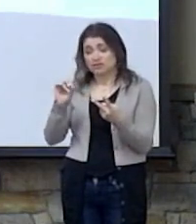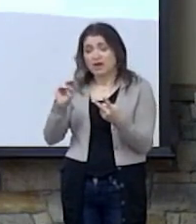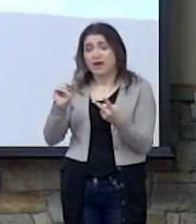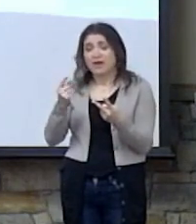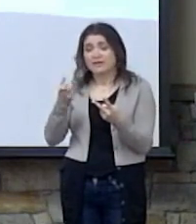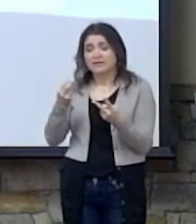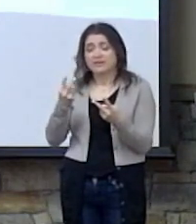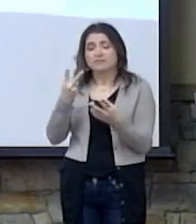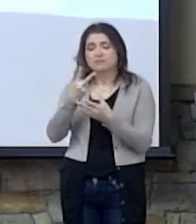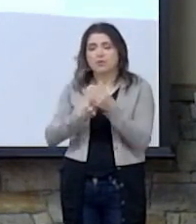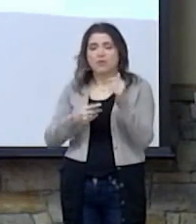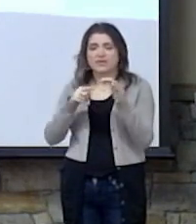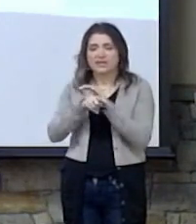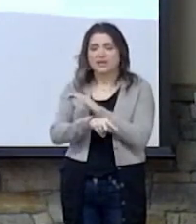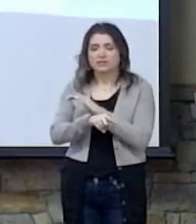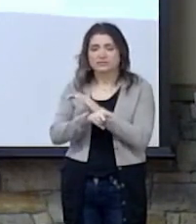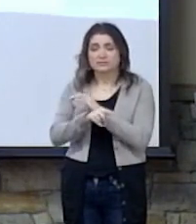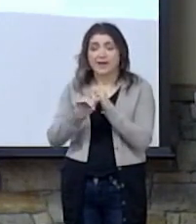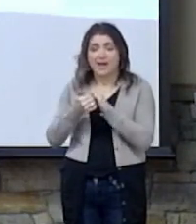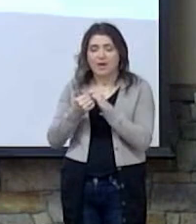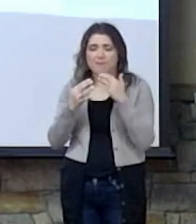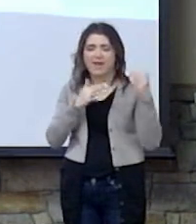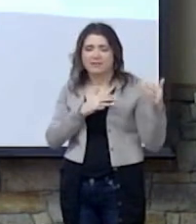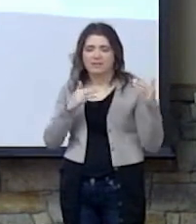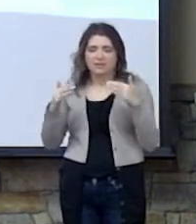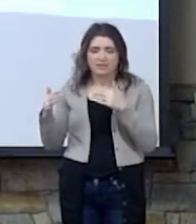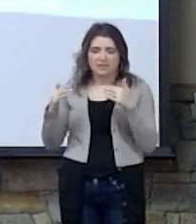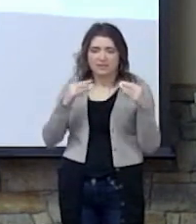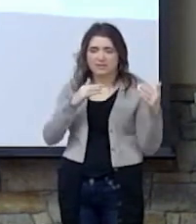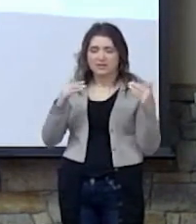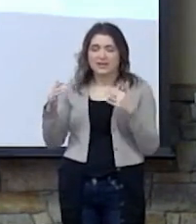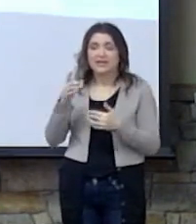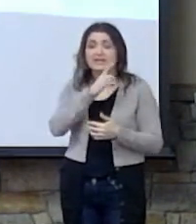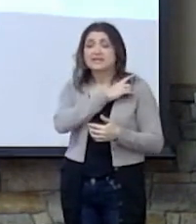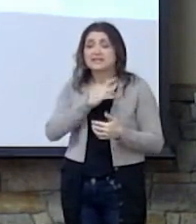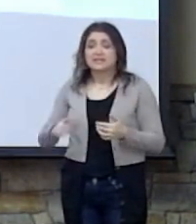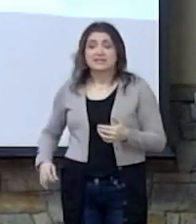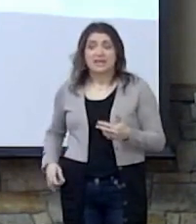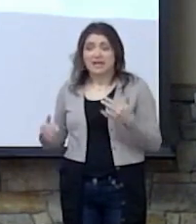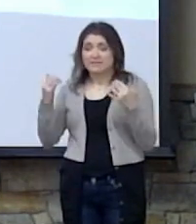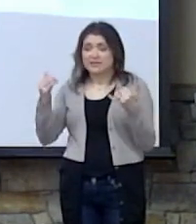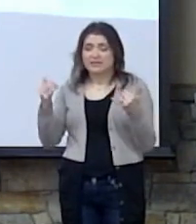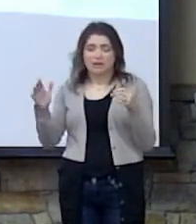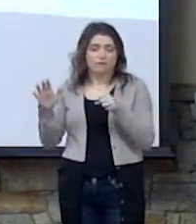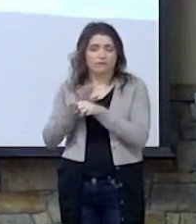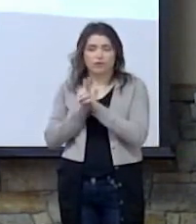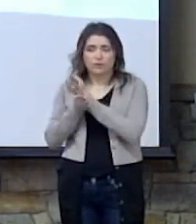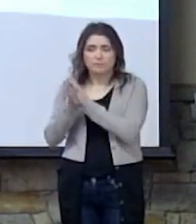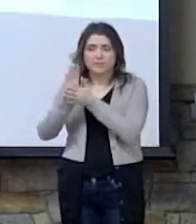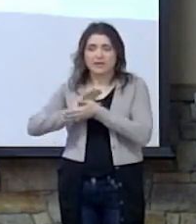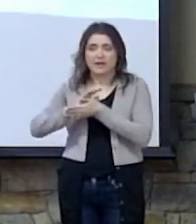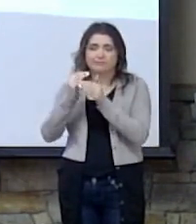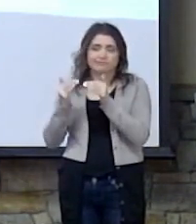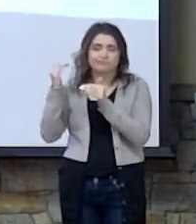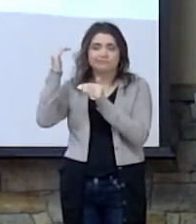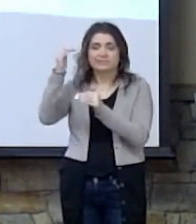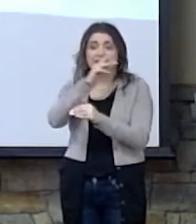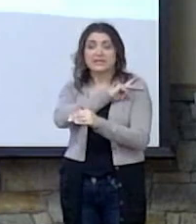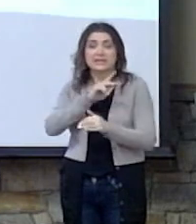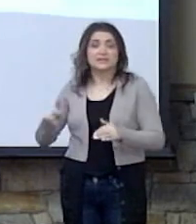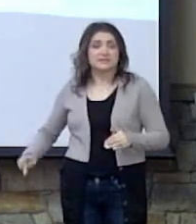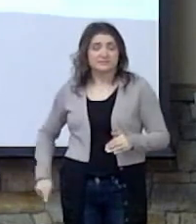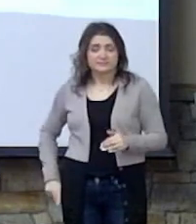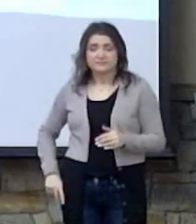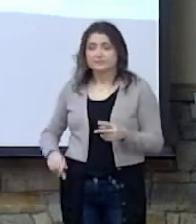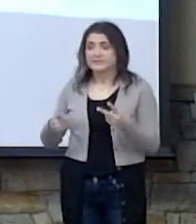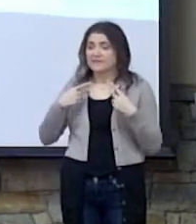have now died in battle. David has ascended fully to the throne in every way.